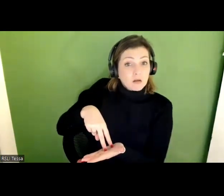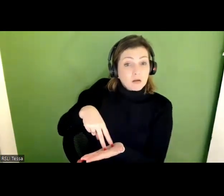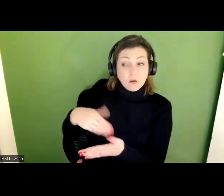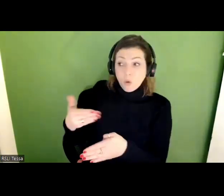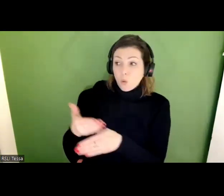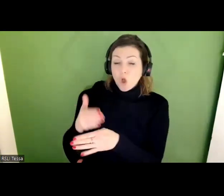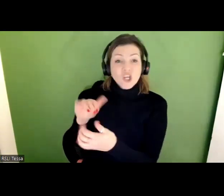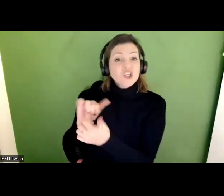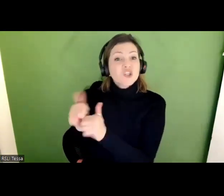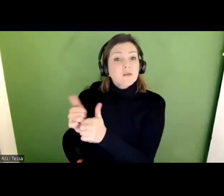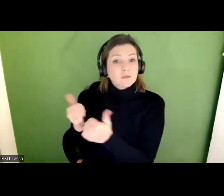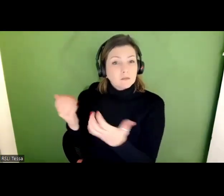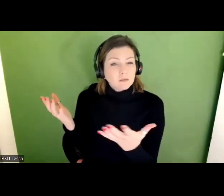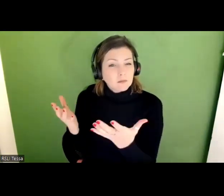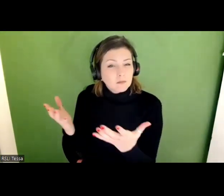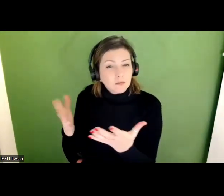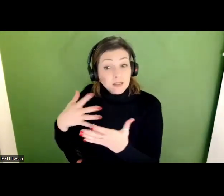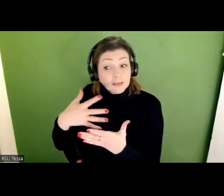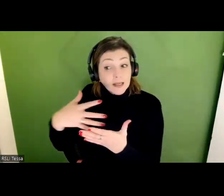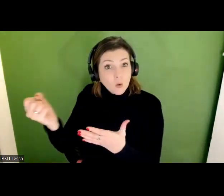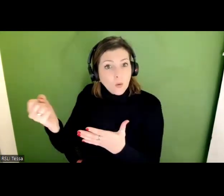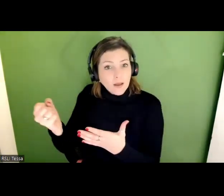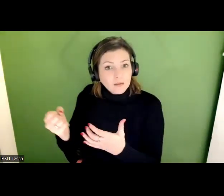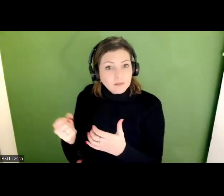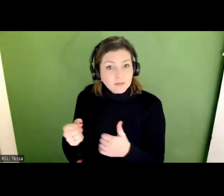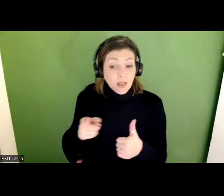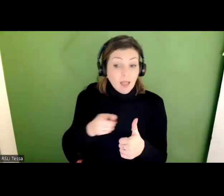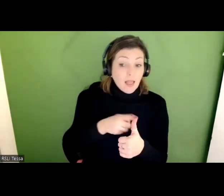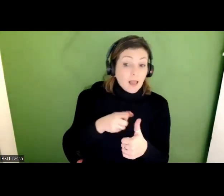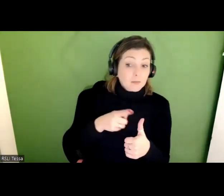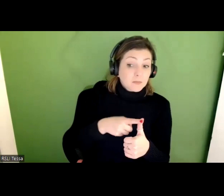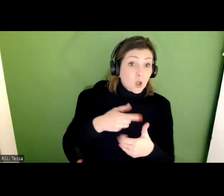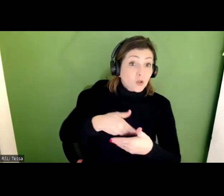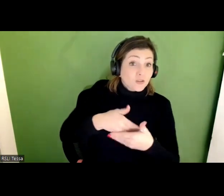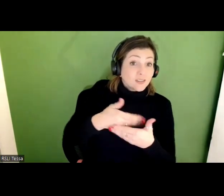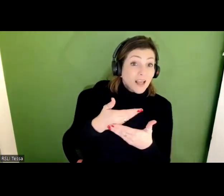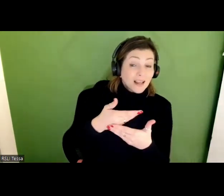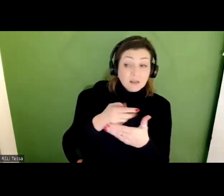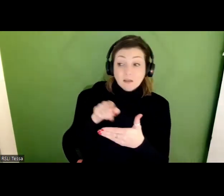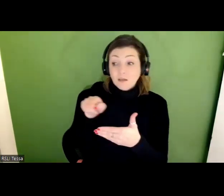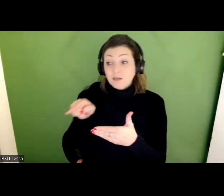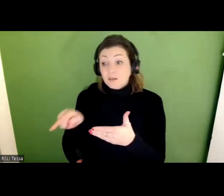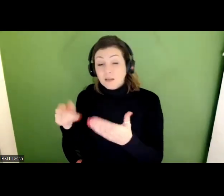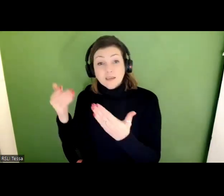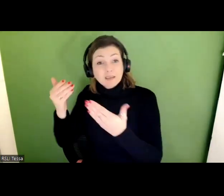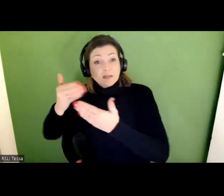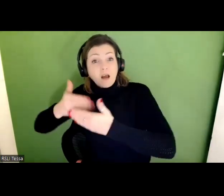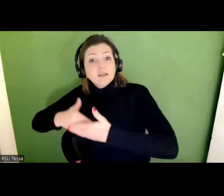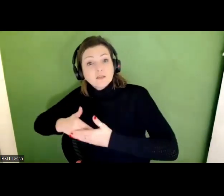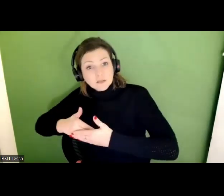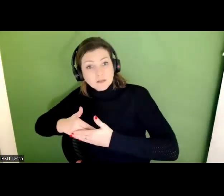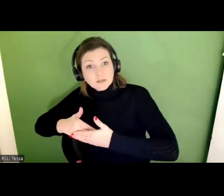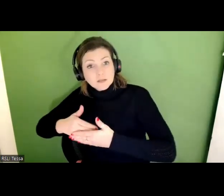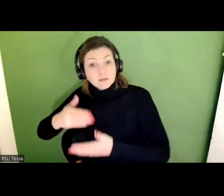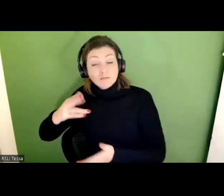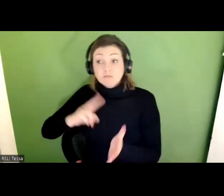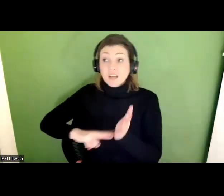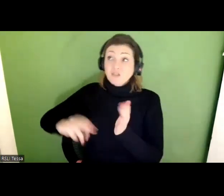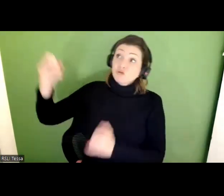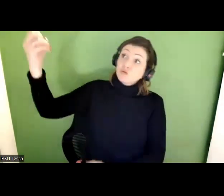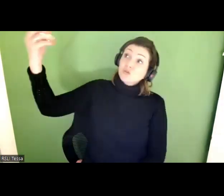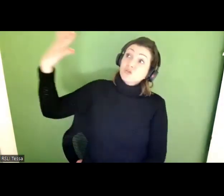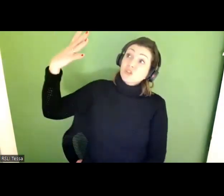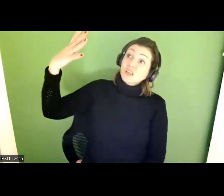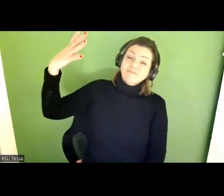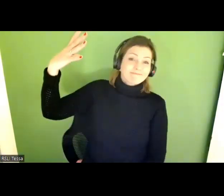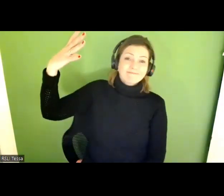takeaway restaurants. Abdel by day, Ahmed by night. We get no natural light as there are no